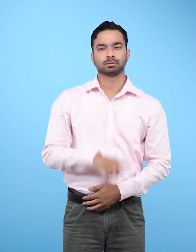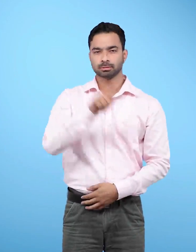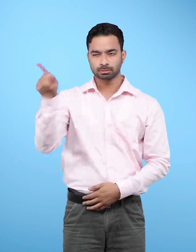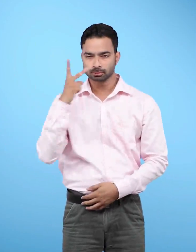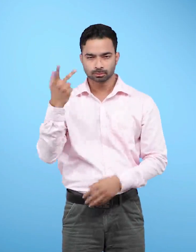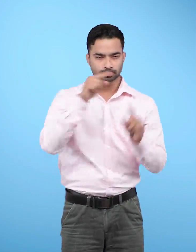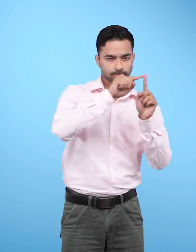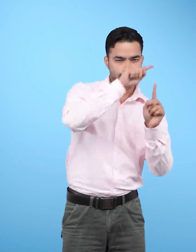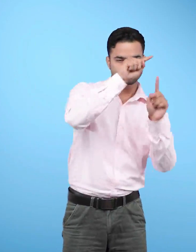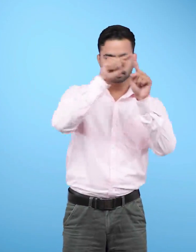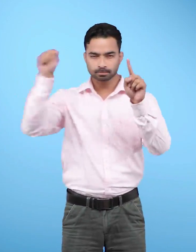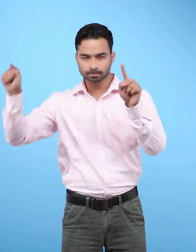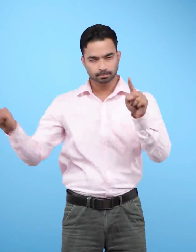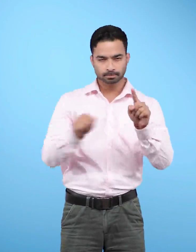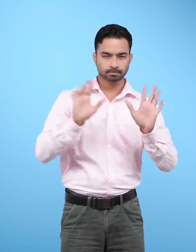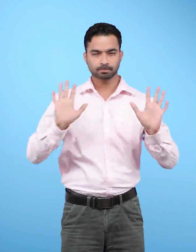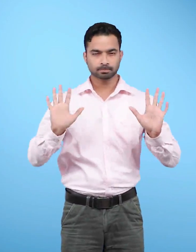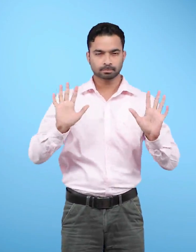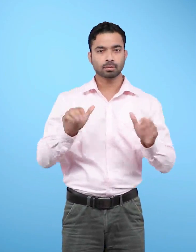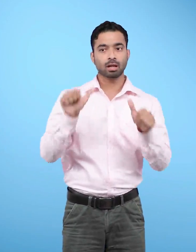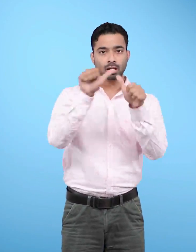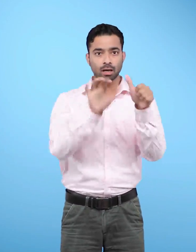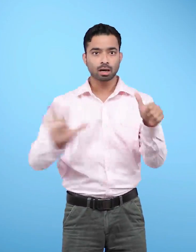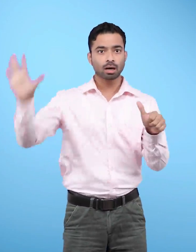Its area was 400 square meters.